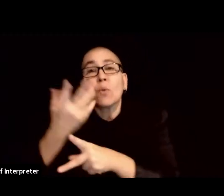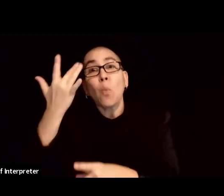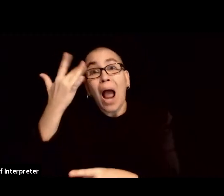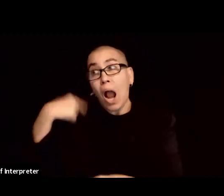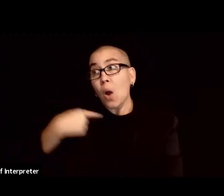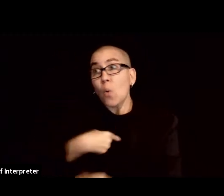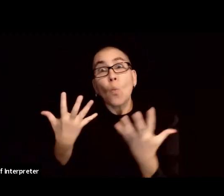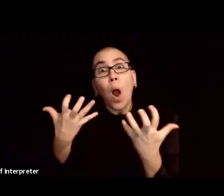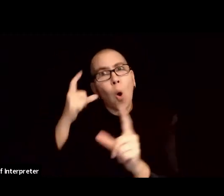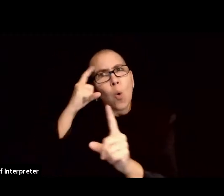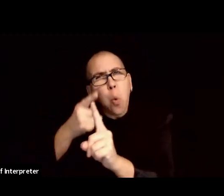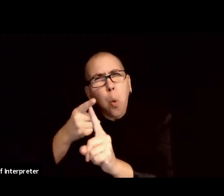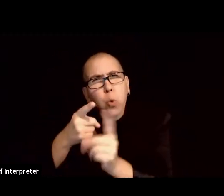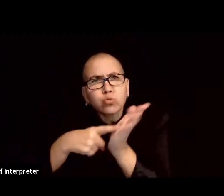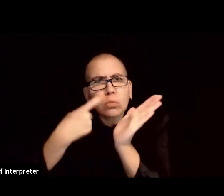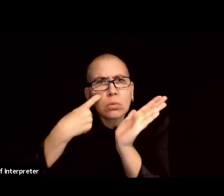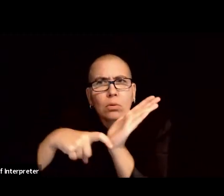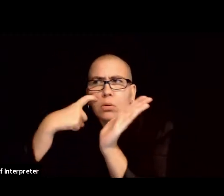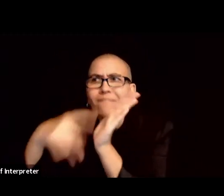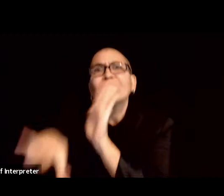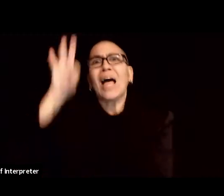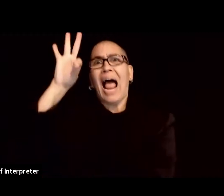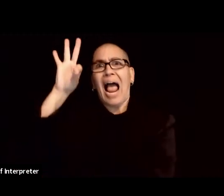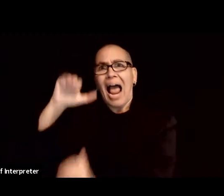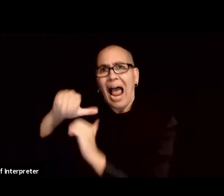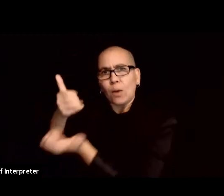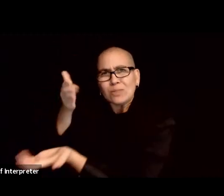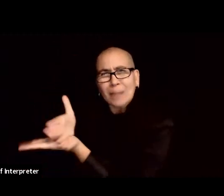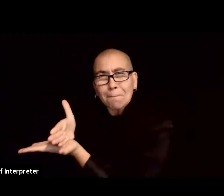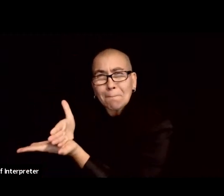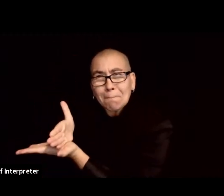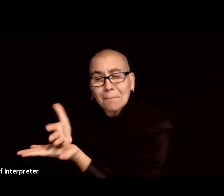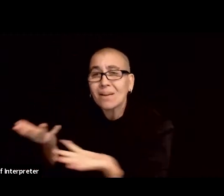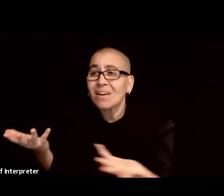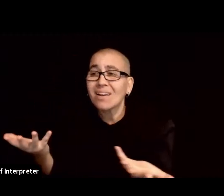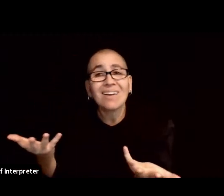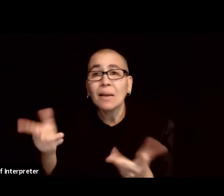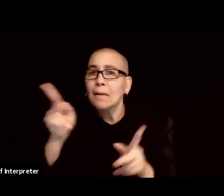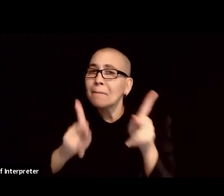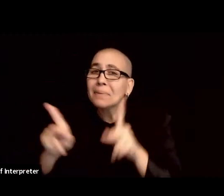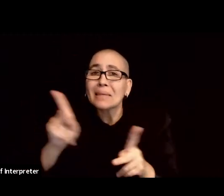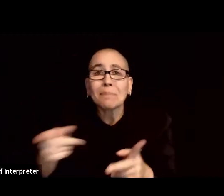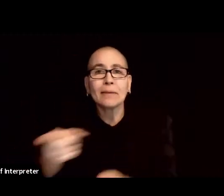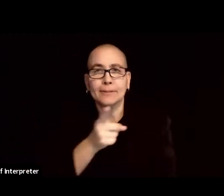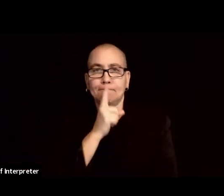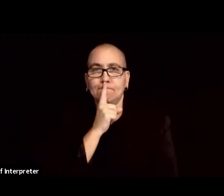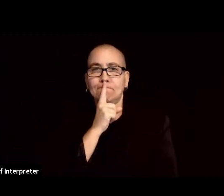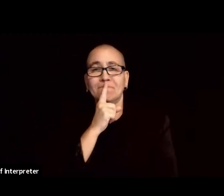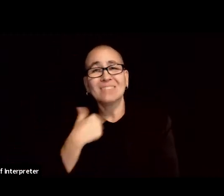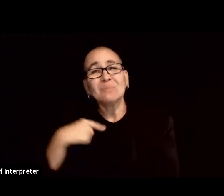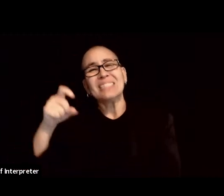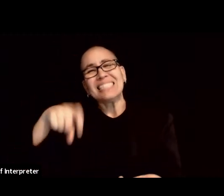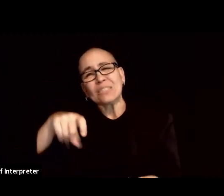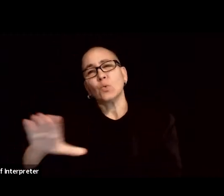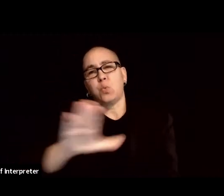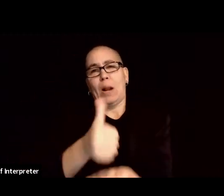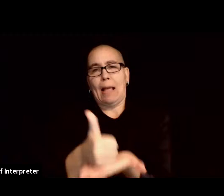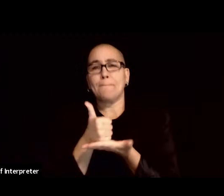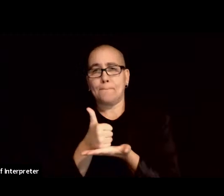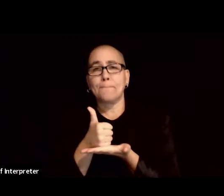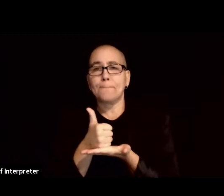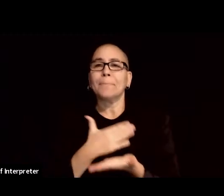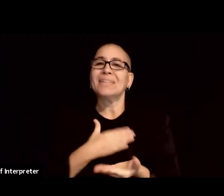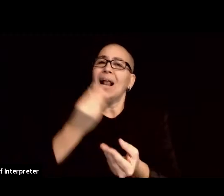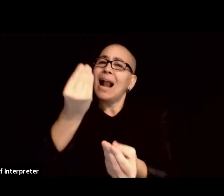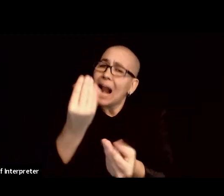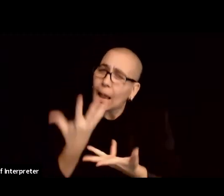desperately need all Minnesotans to help us. In addition to what we talked about with masking, physical